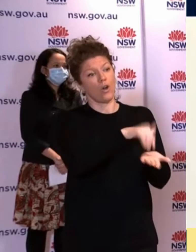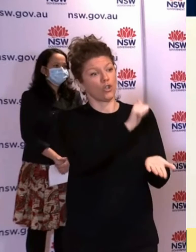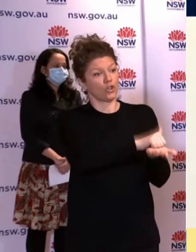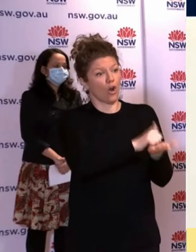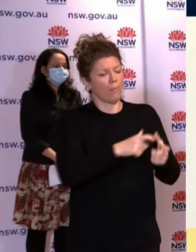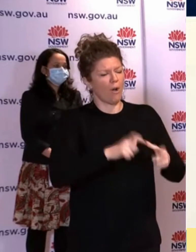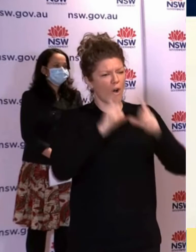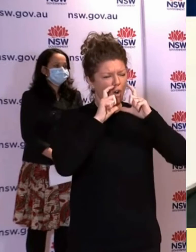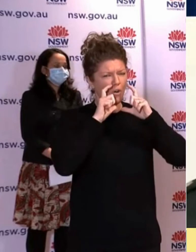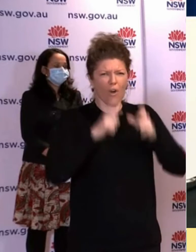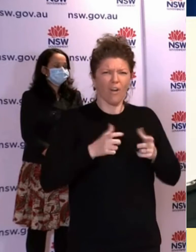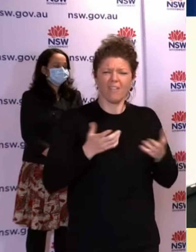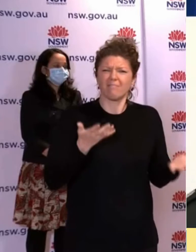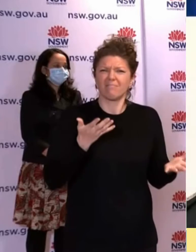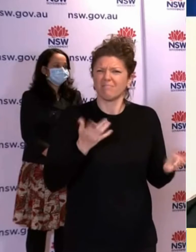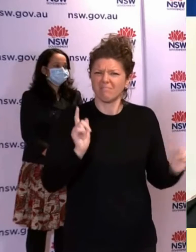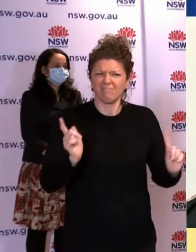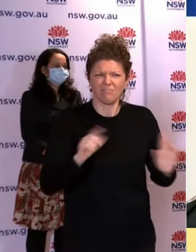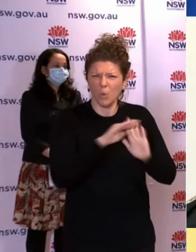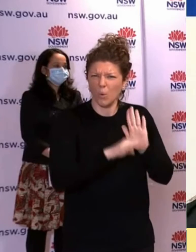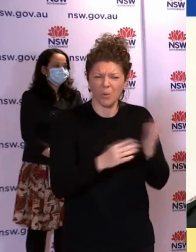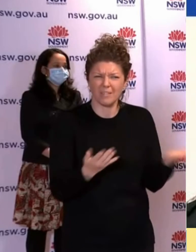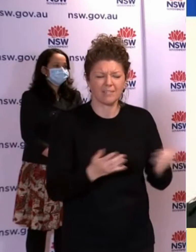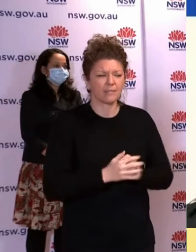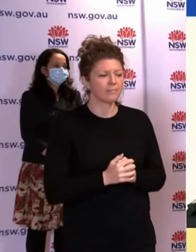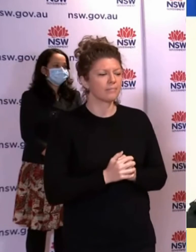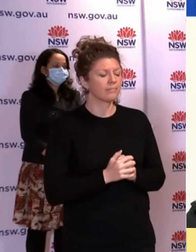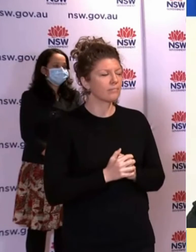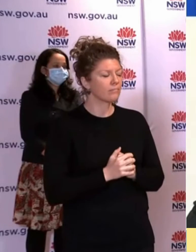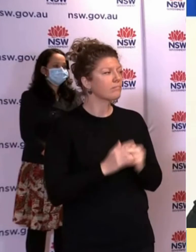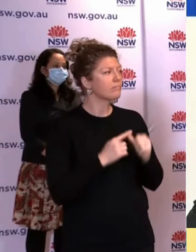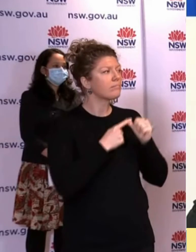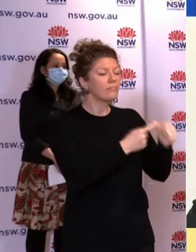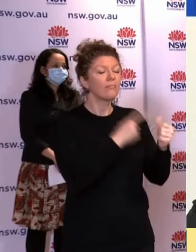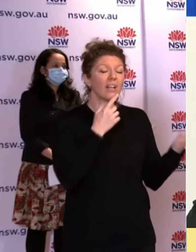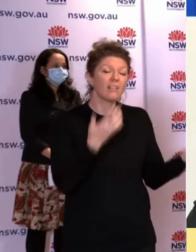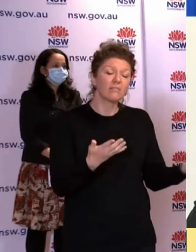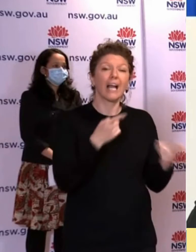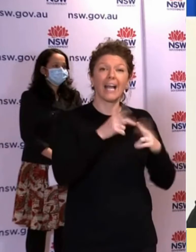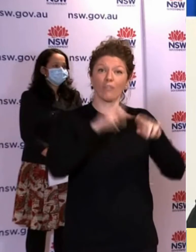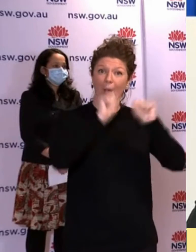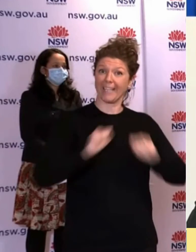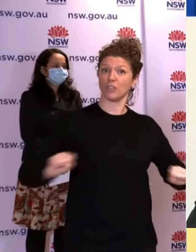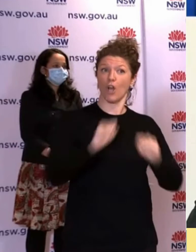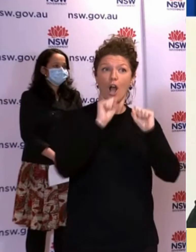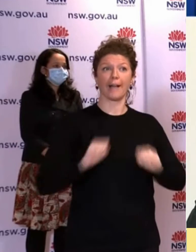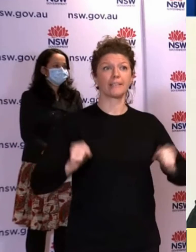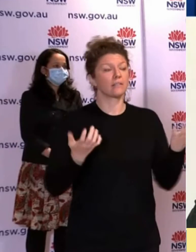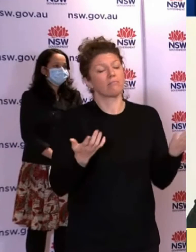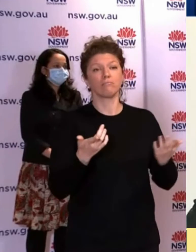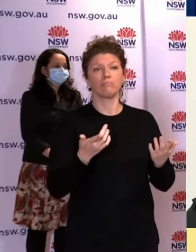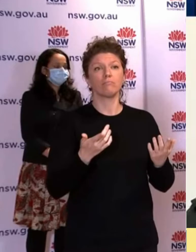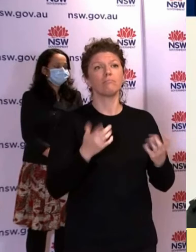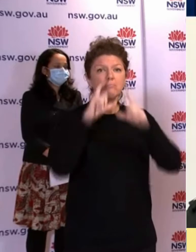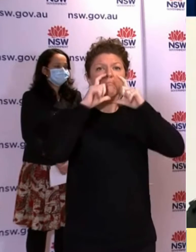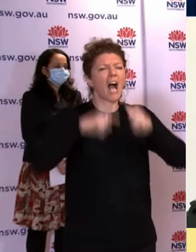in terms of exercising, people don't have to wear a mask, but where you are exercising in a place where